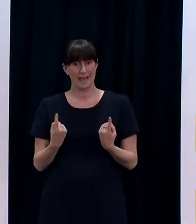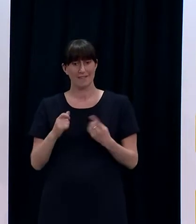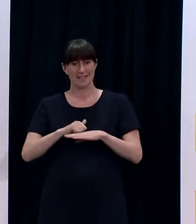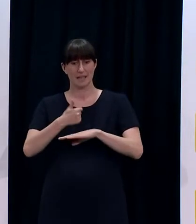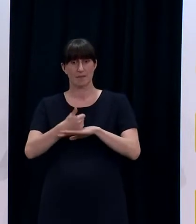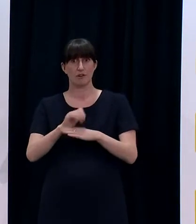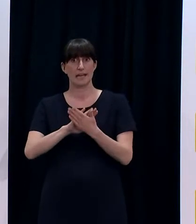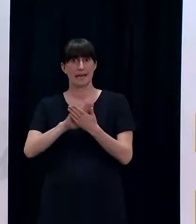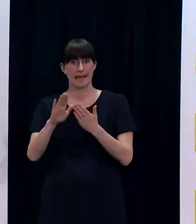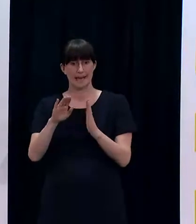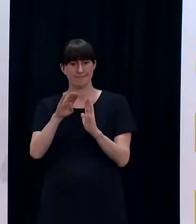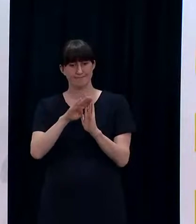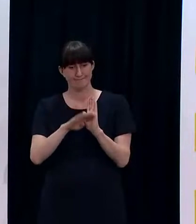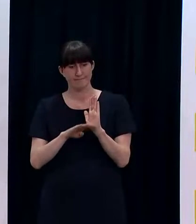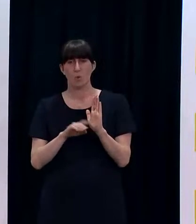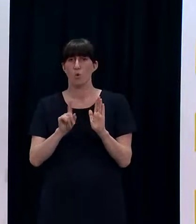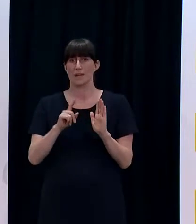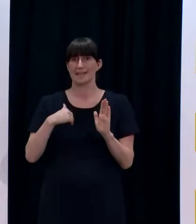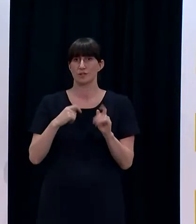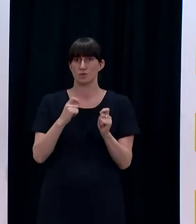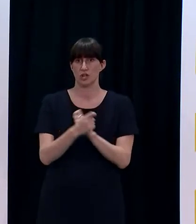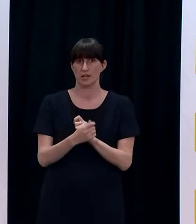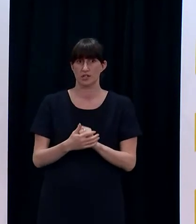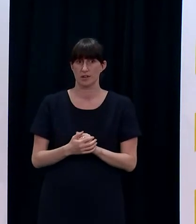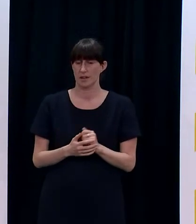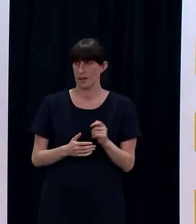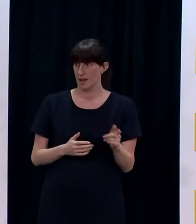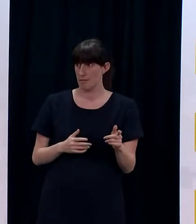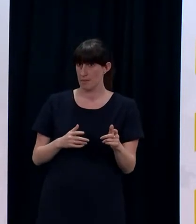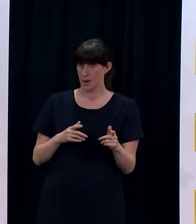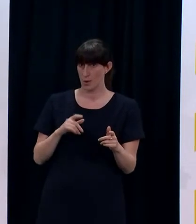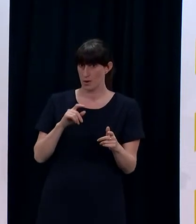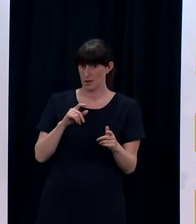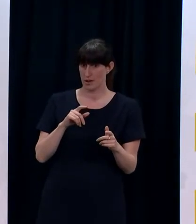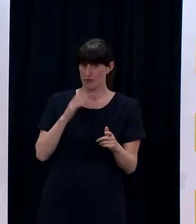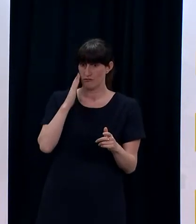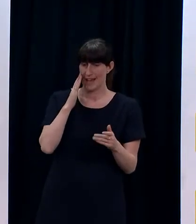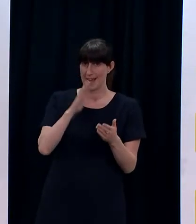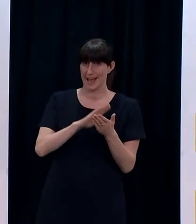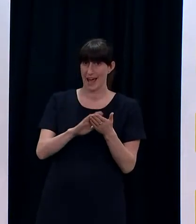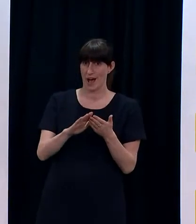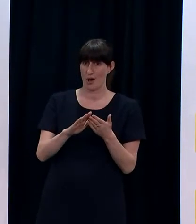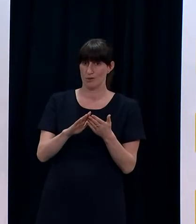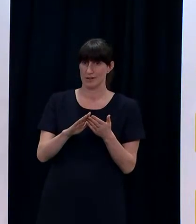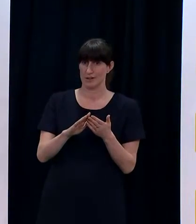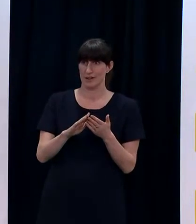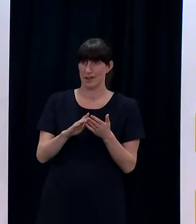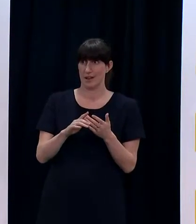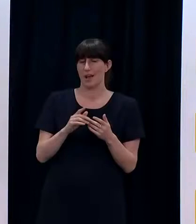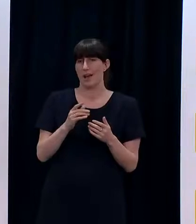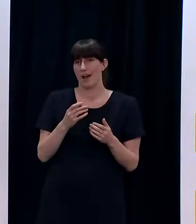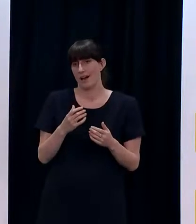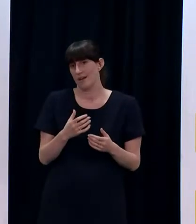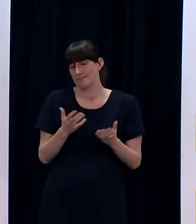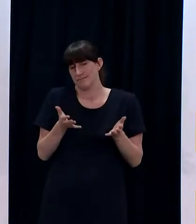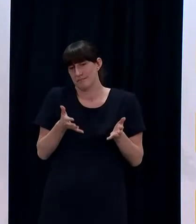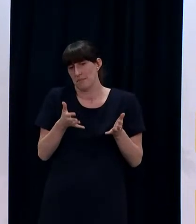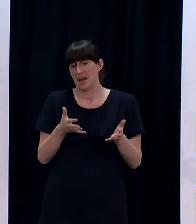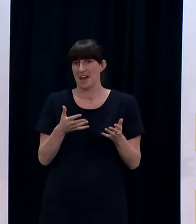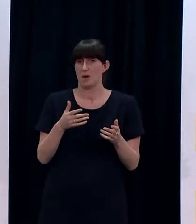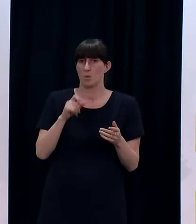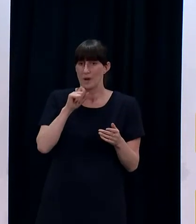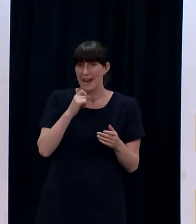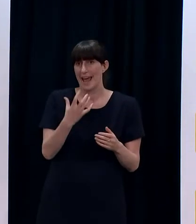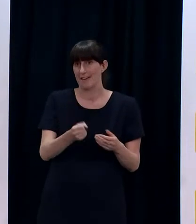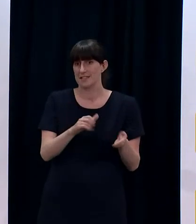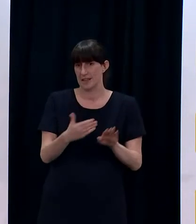we've given a timeline for that. But it's not going to be zero, is it? Like, greyhound racing does have some deaths, and similarly to other forms of racing as